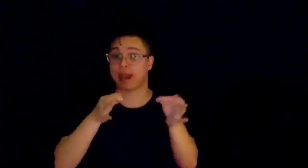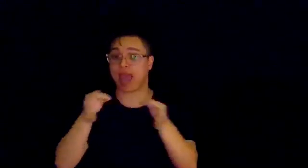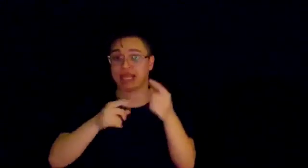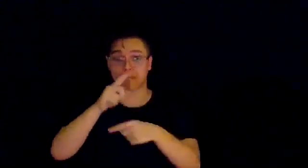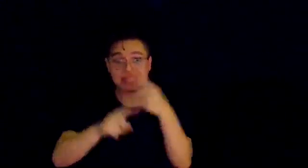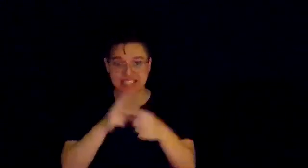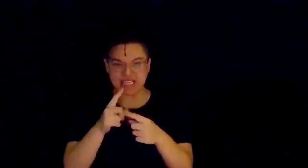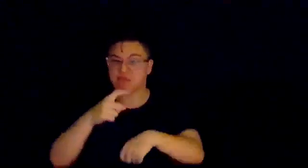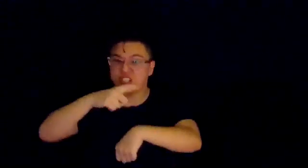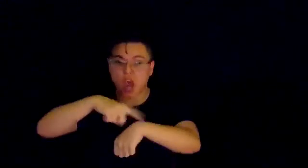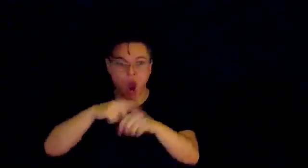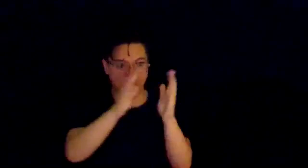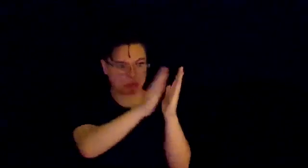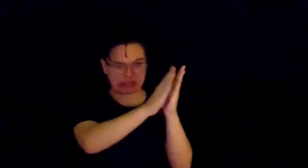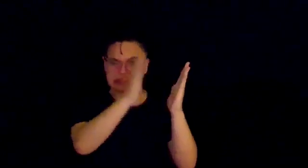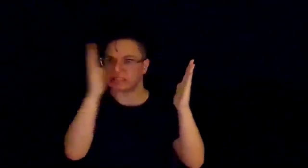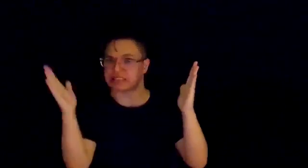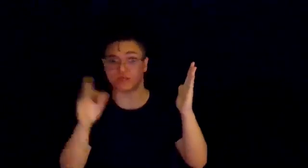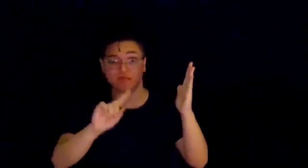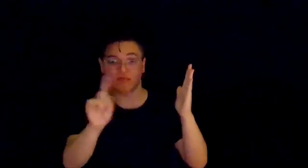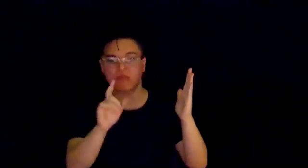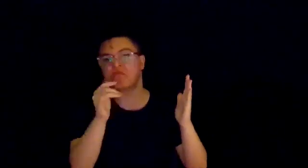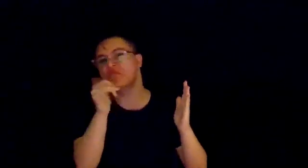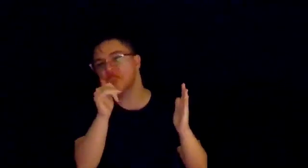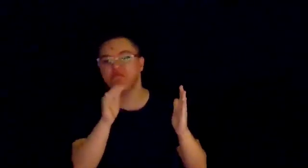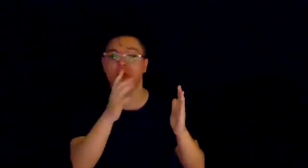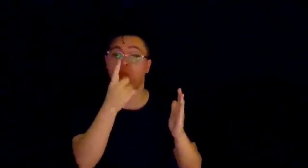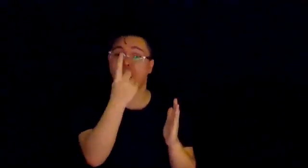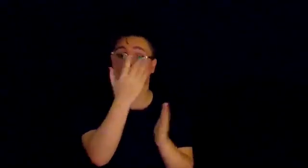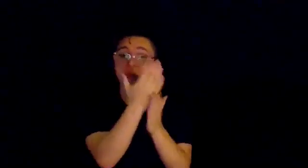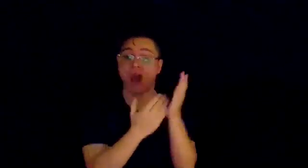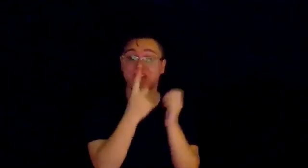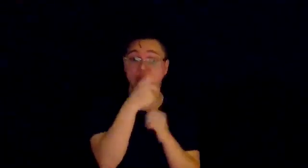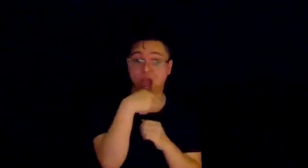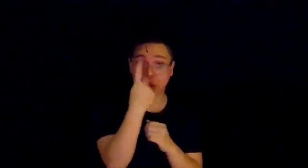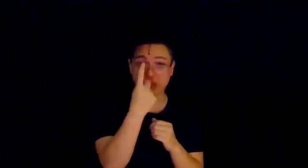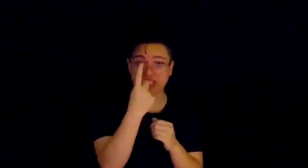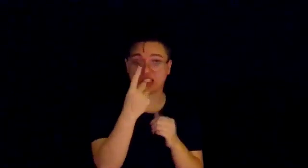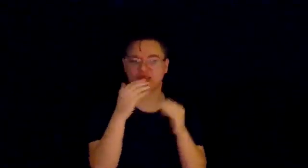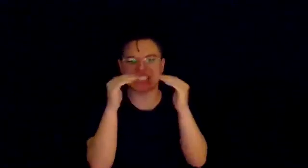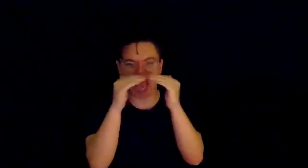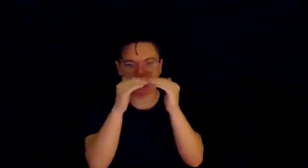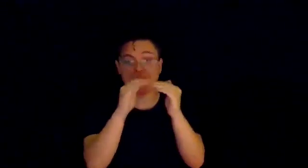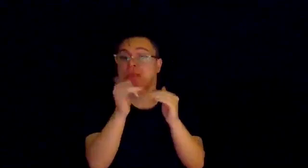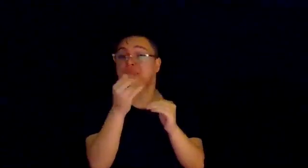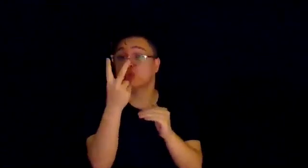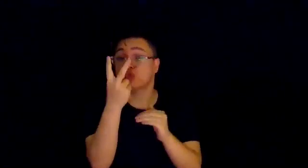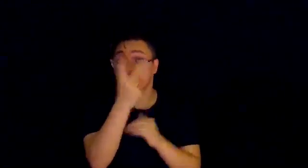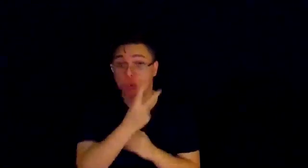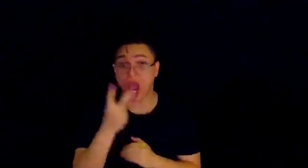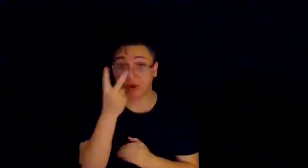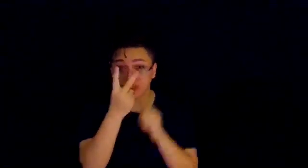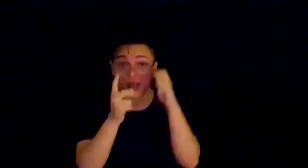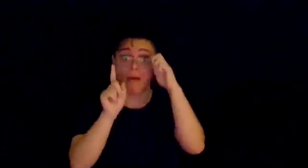So the NDIS planning meeting, the time frame for that is really around, 1.5